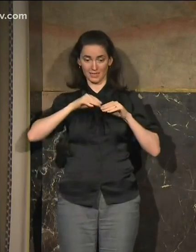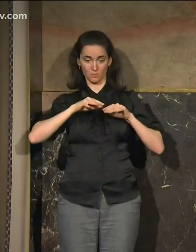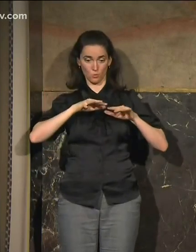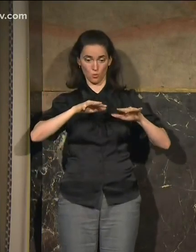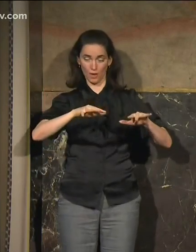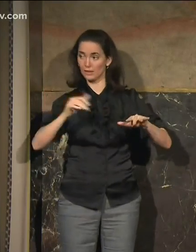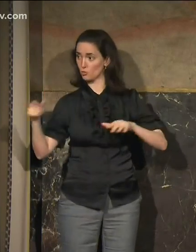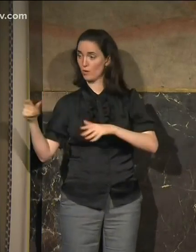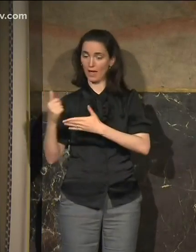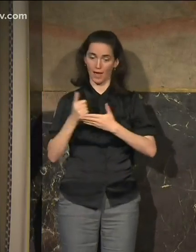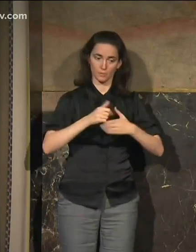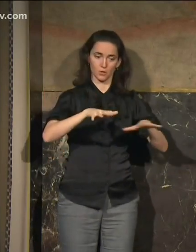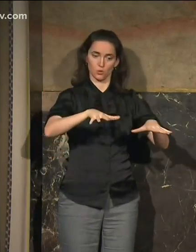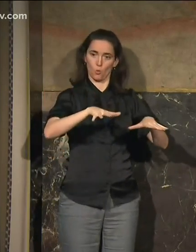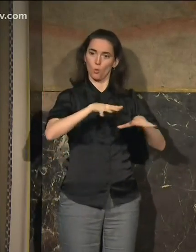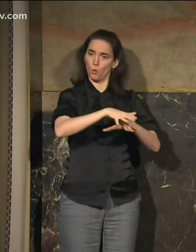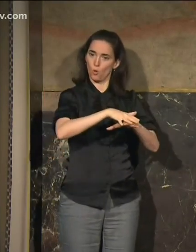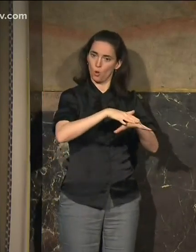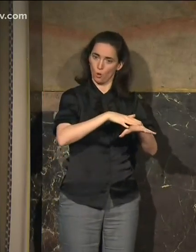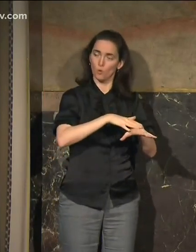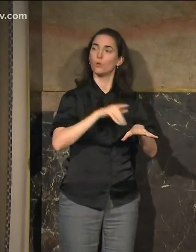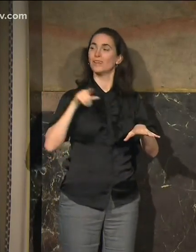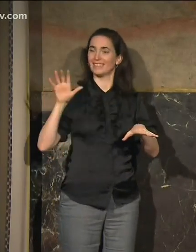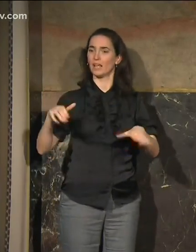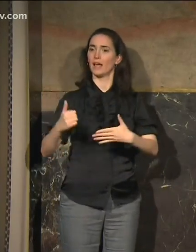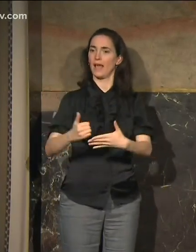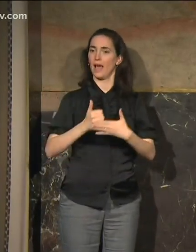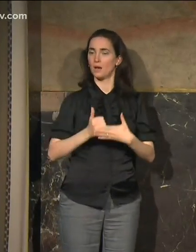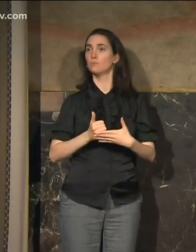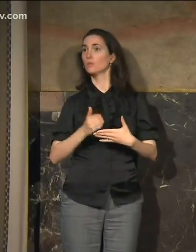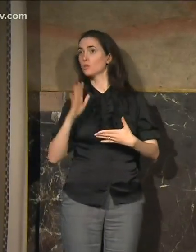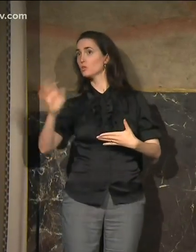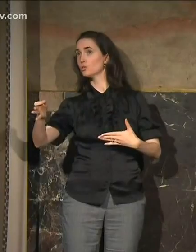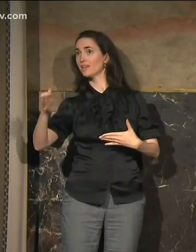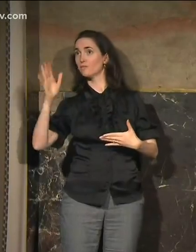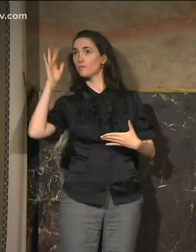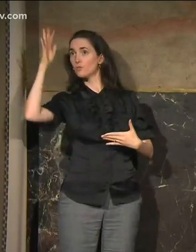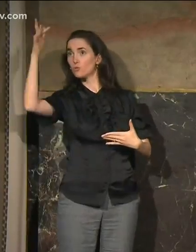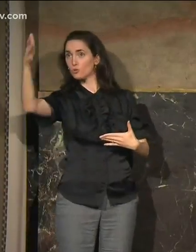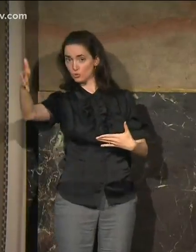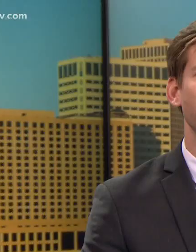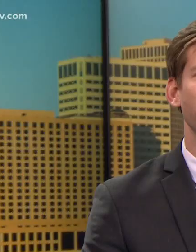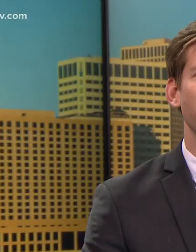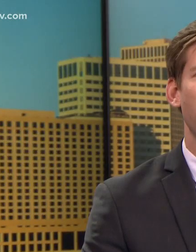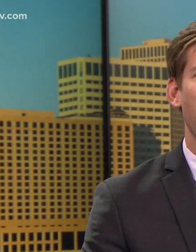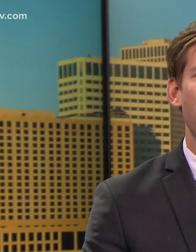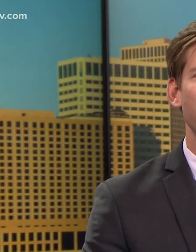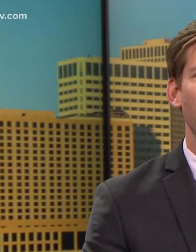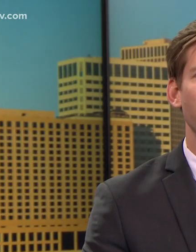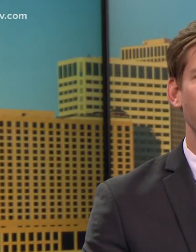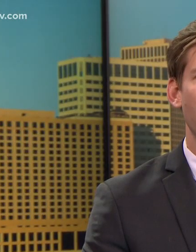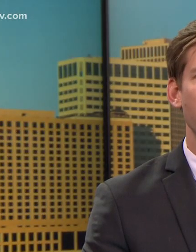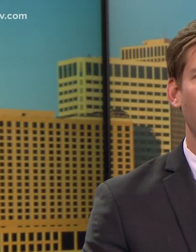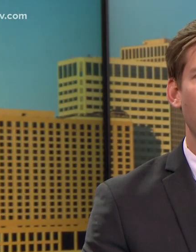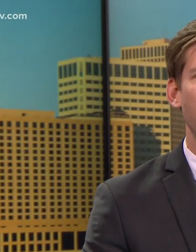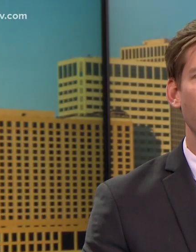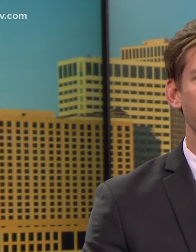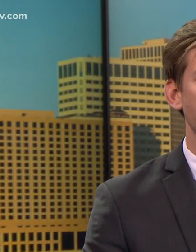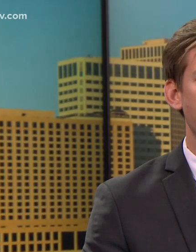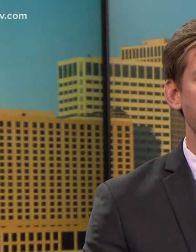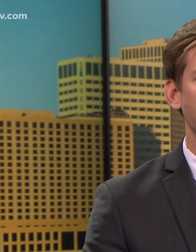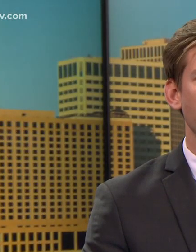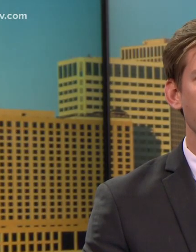day that we can resume more of that sector of our economy. That was Governor John Bel